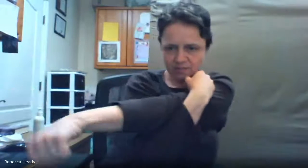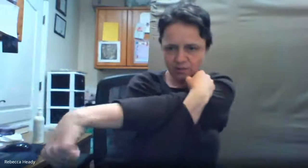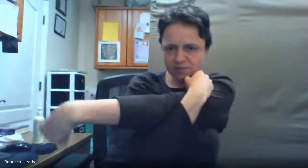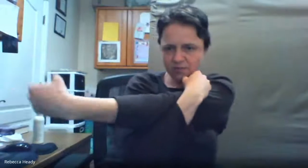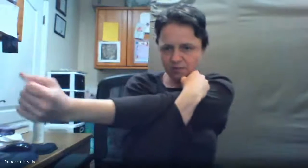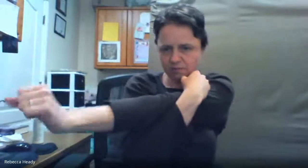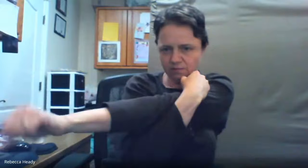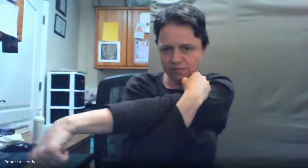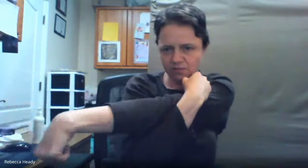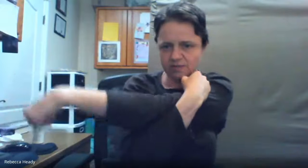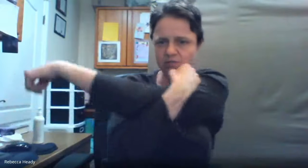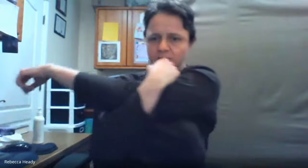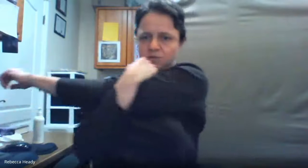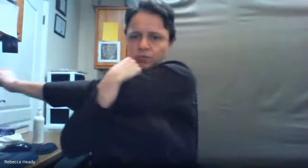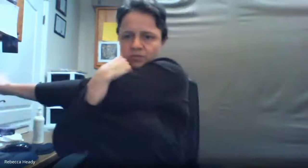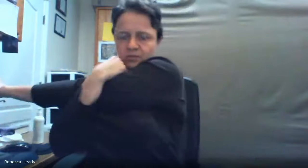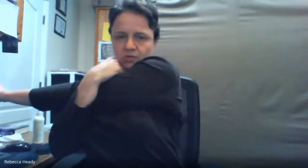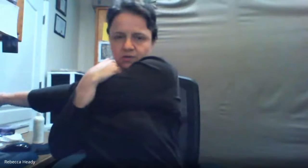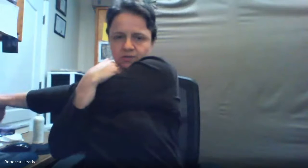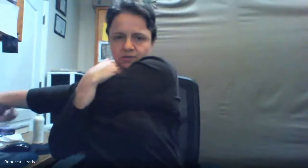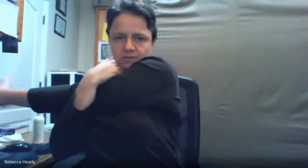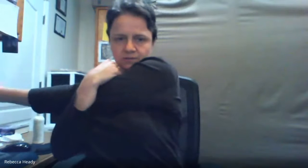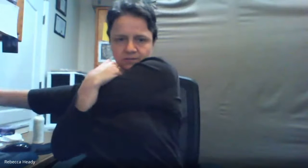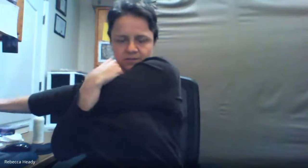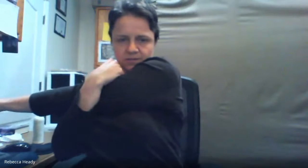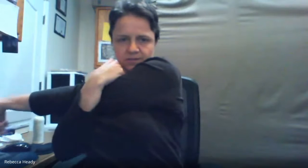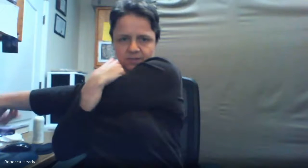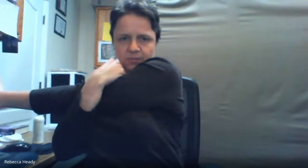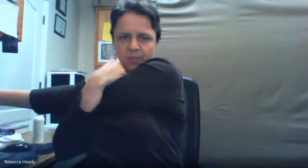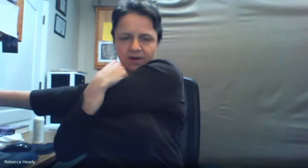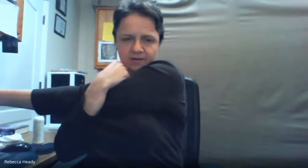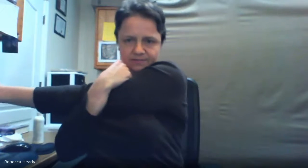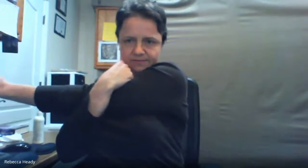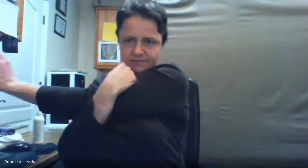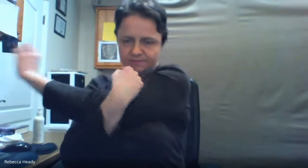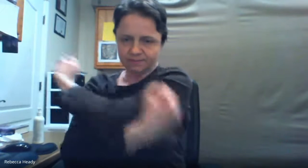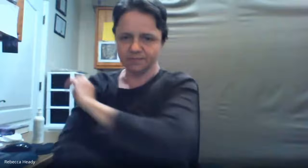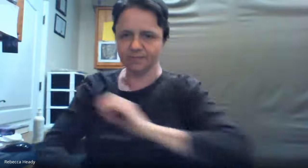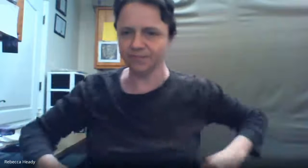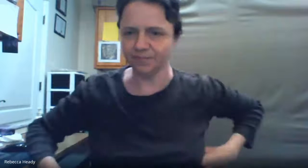So I do like wrist stretch and shoulder stretch across my body.